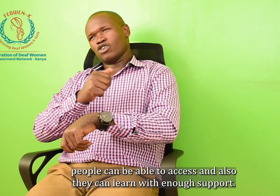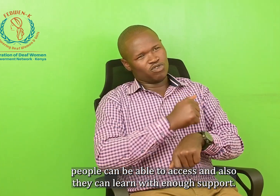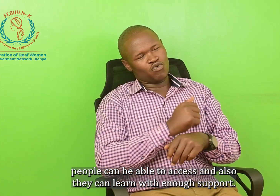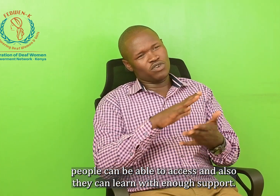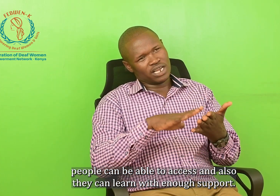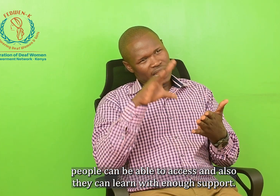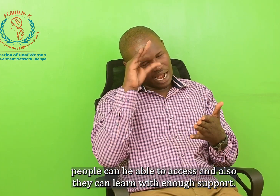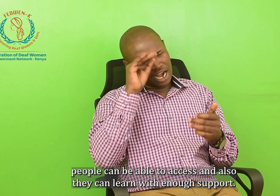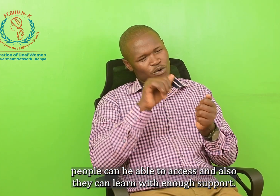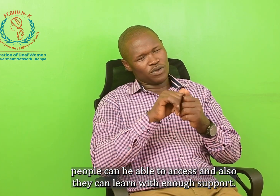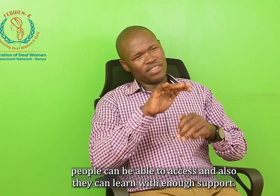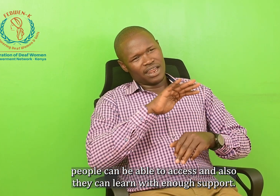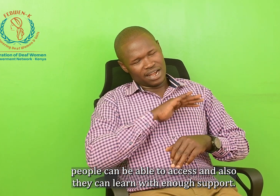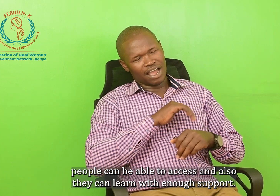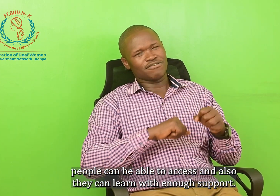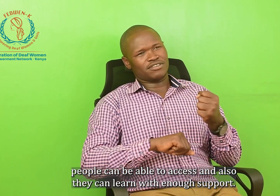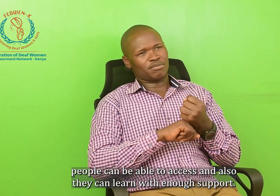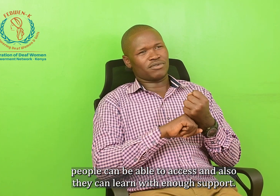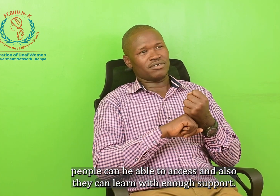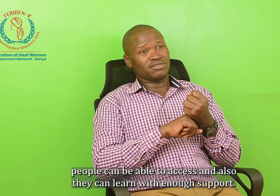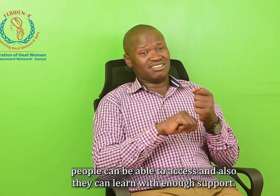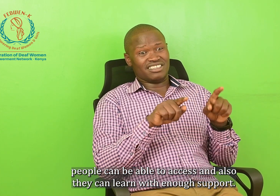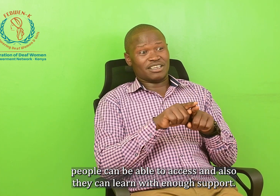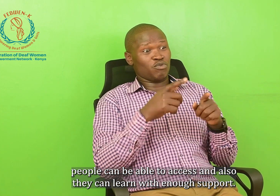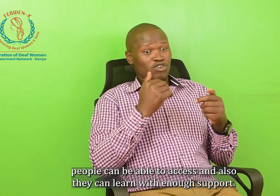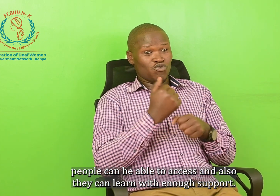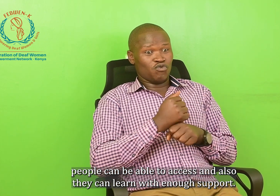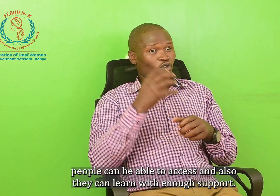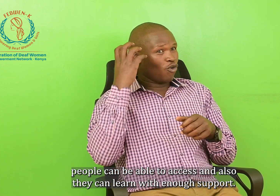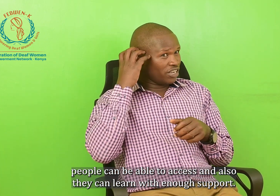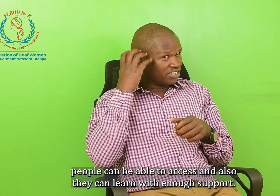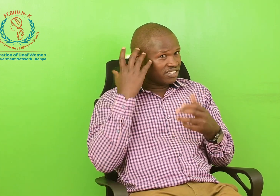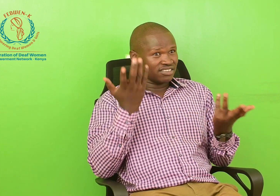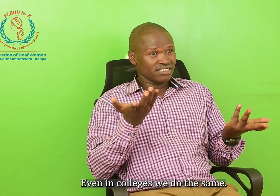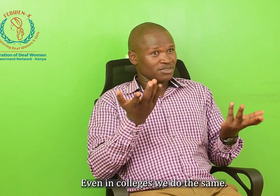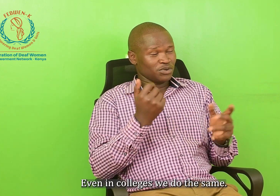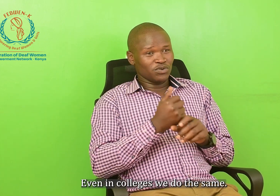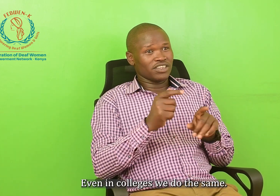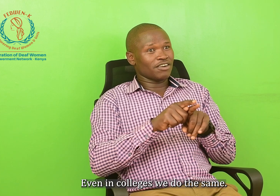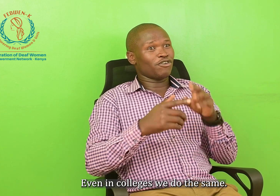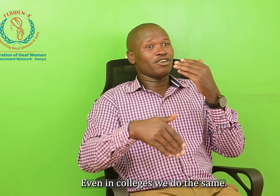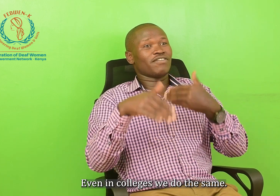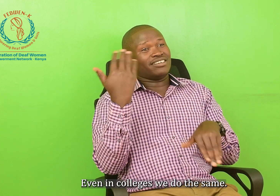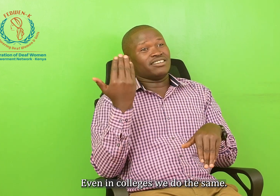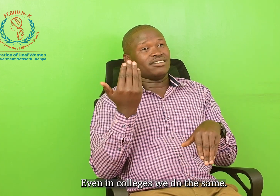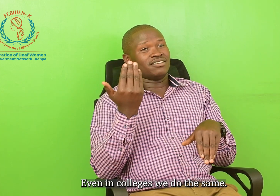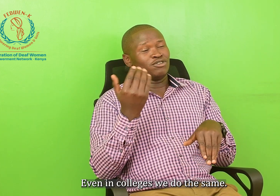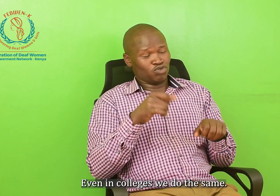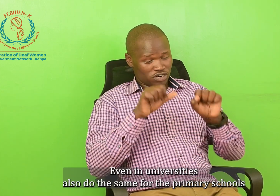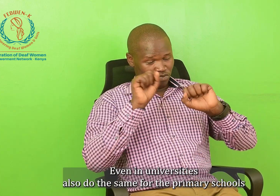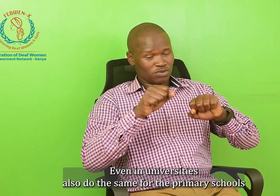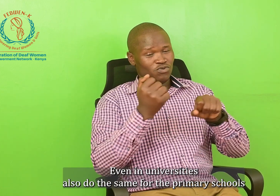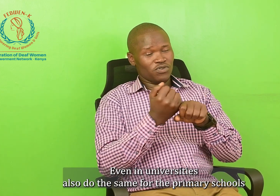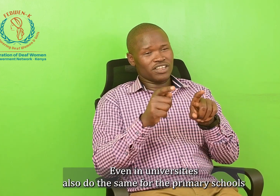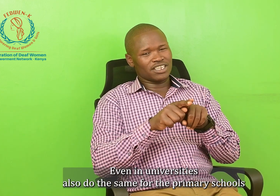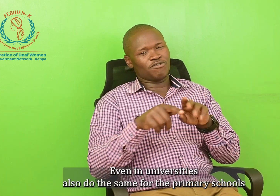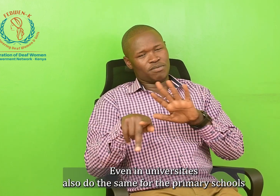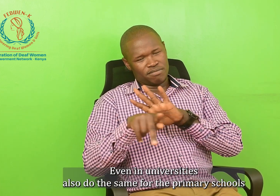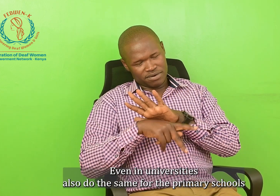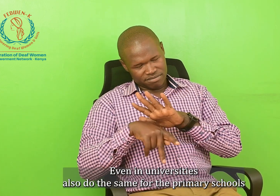able to access, and also they can learn with enough support. Even in colleges, we do the same. Even in universities, we also